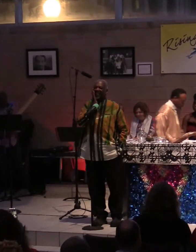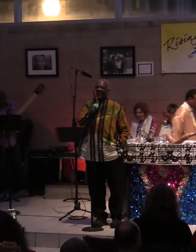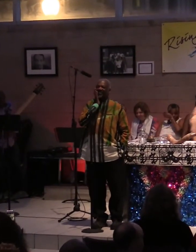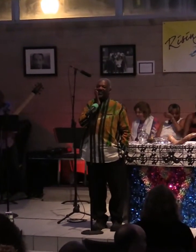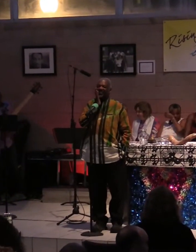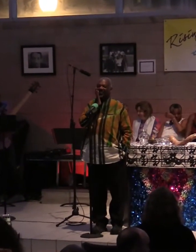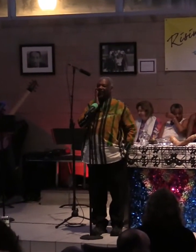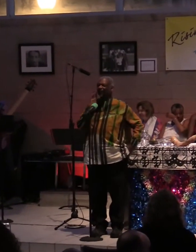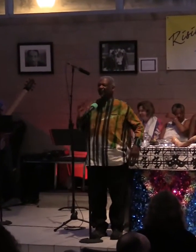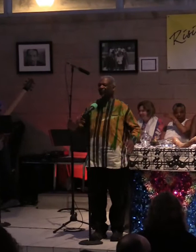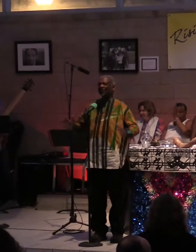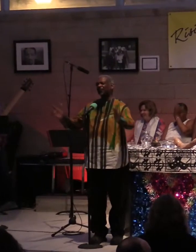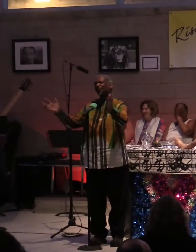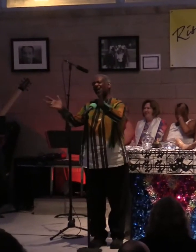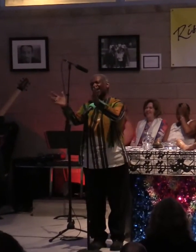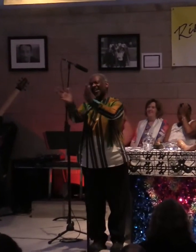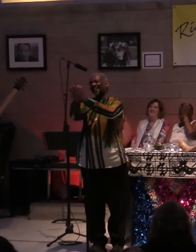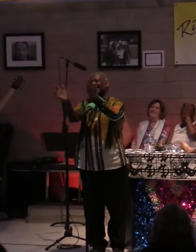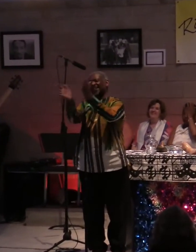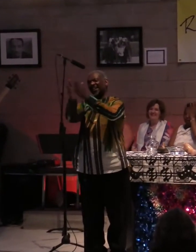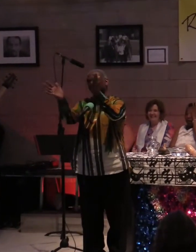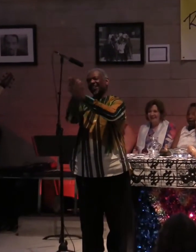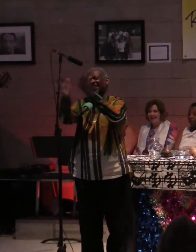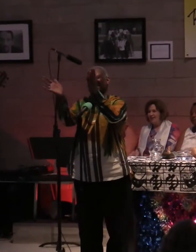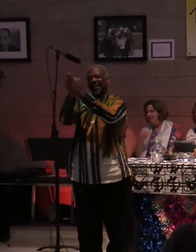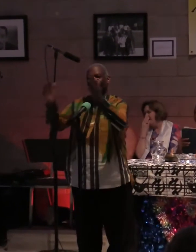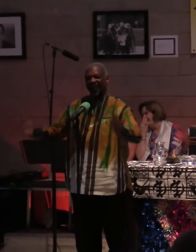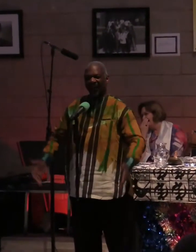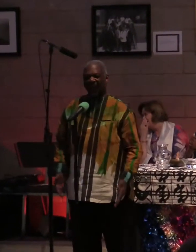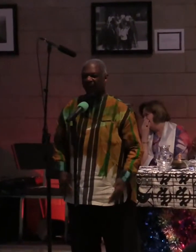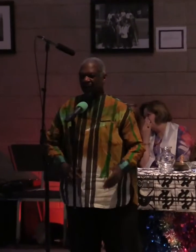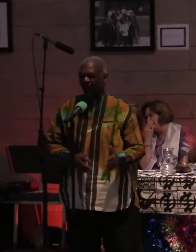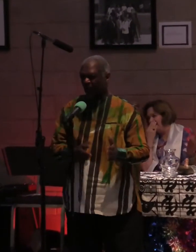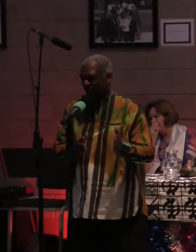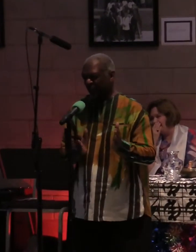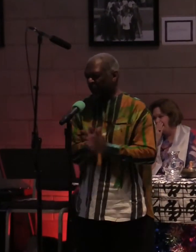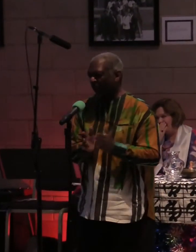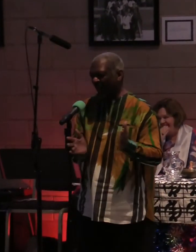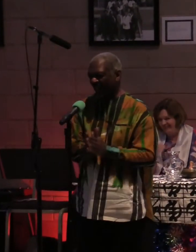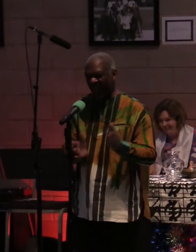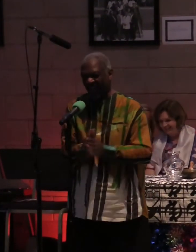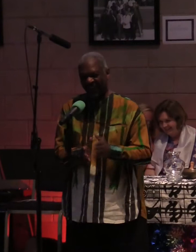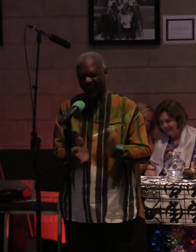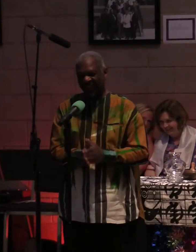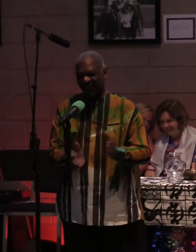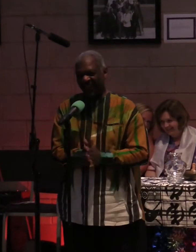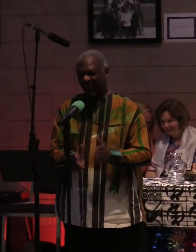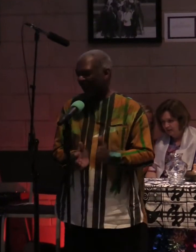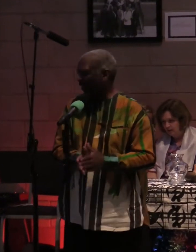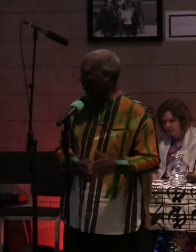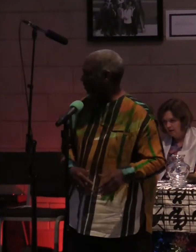I've been asked to do, first, can we just put our hands together? Oh, come on, you can do better than that.